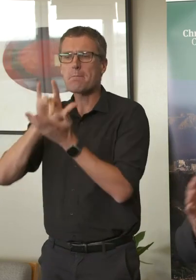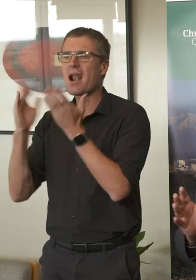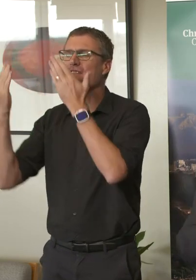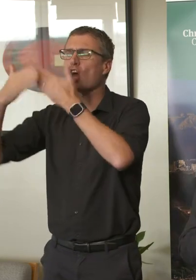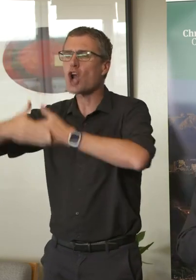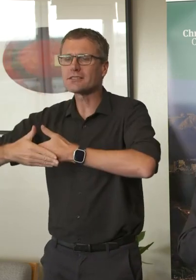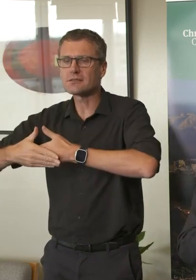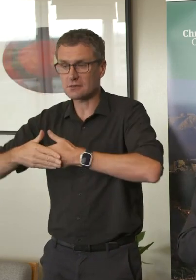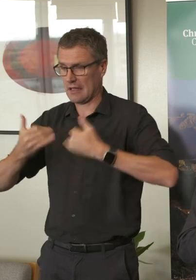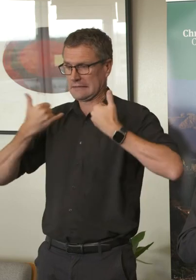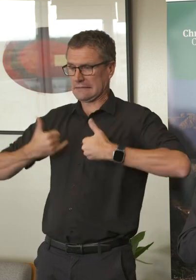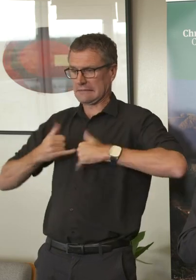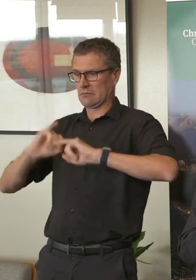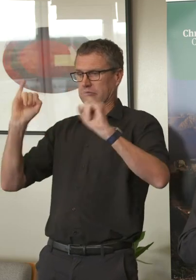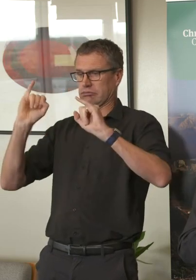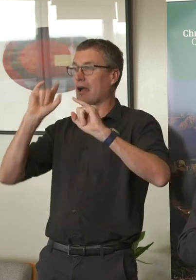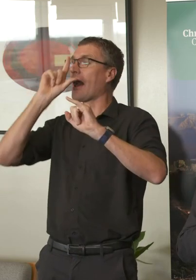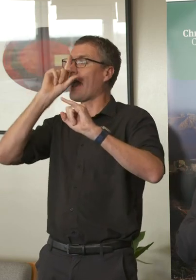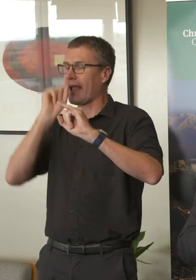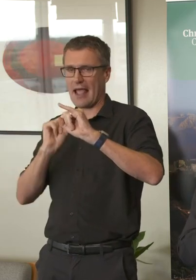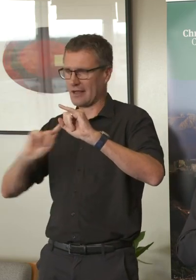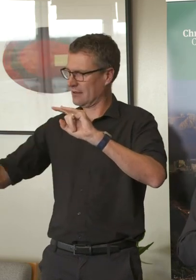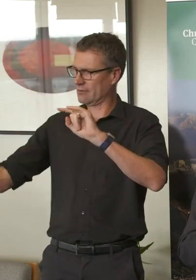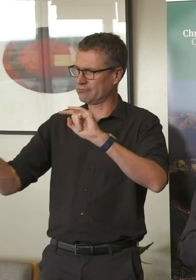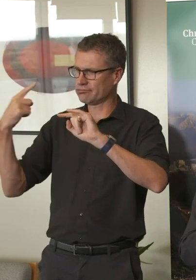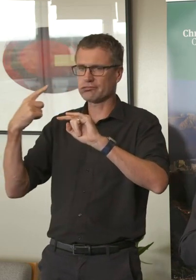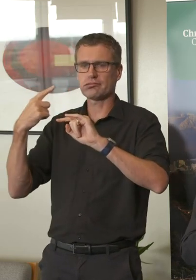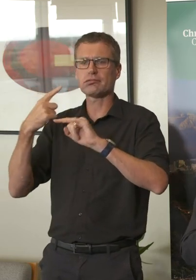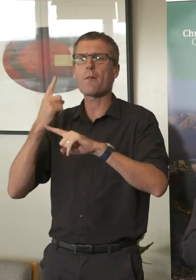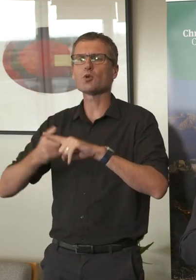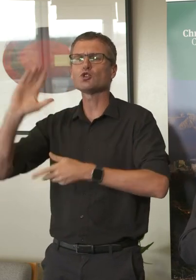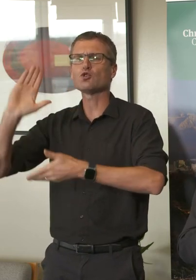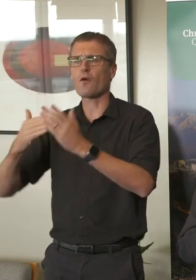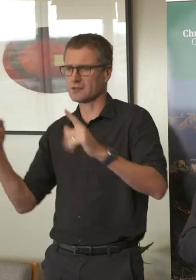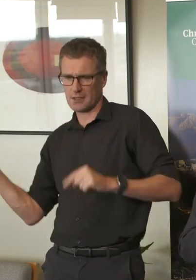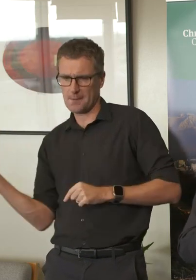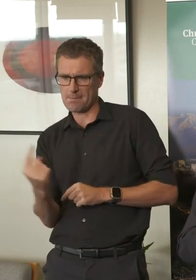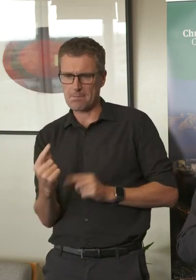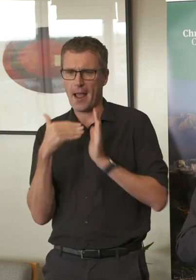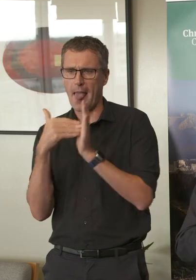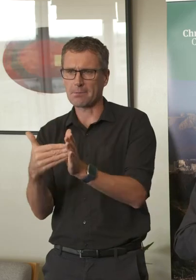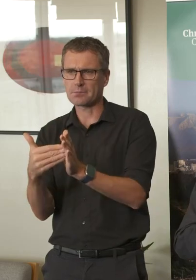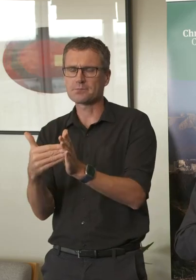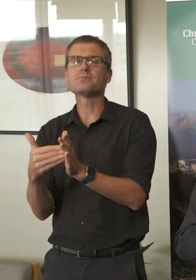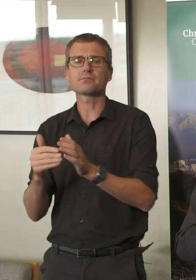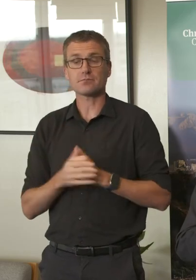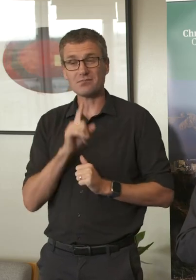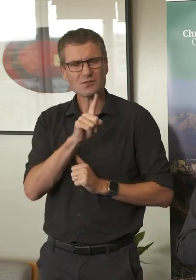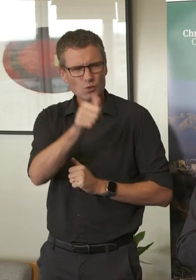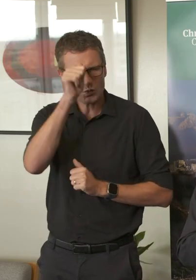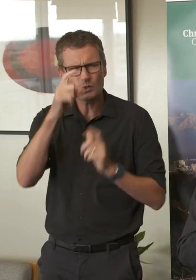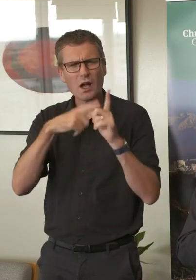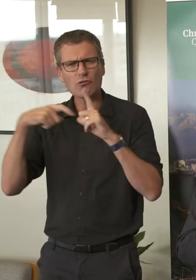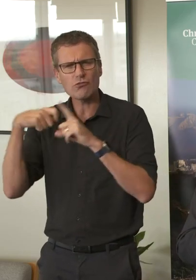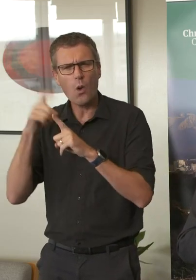there, no plan around. So that was the main reason to do it. So, but the issues in Akaroa was with a few